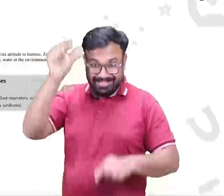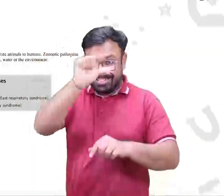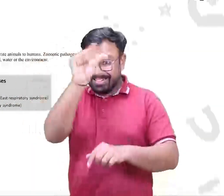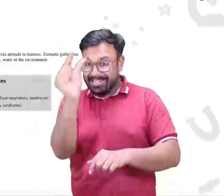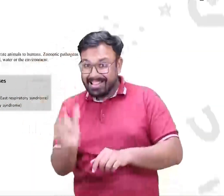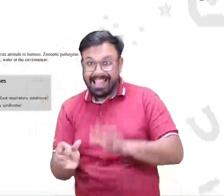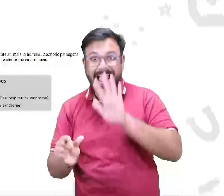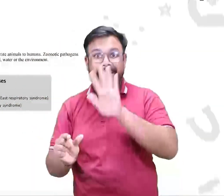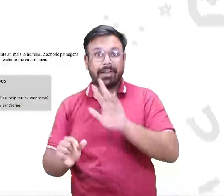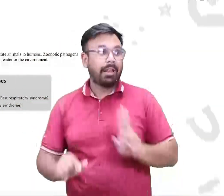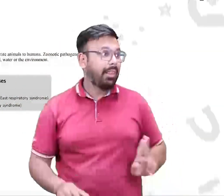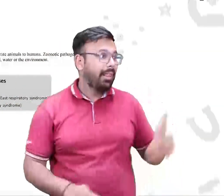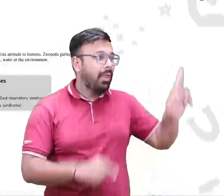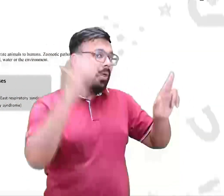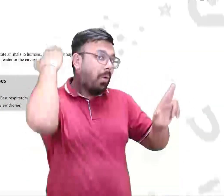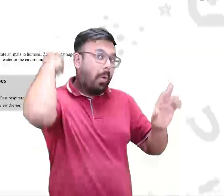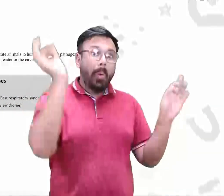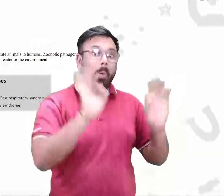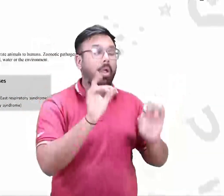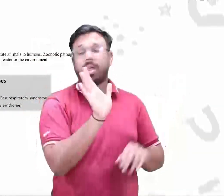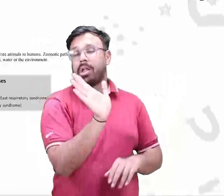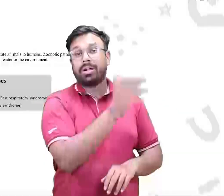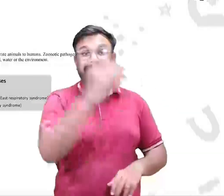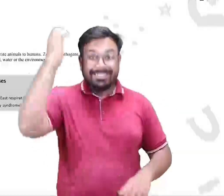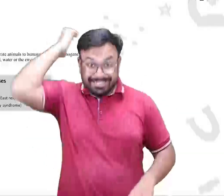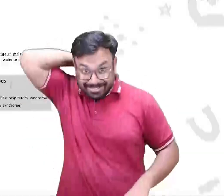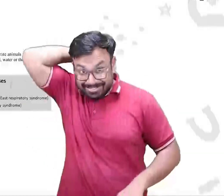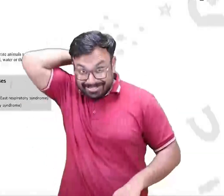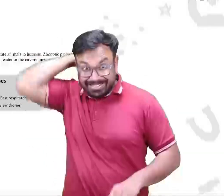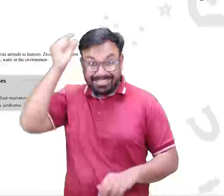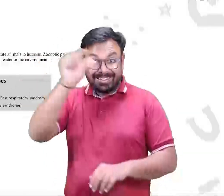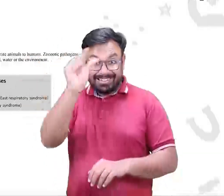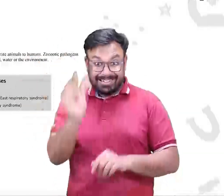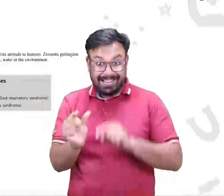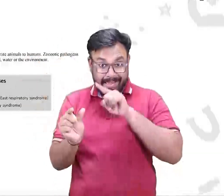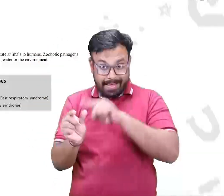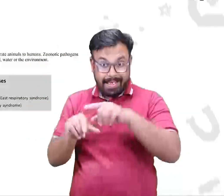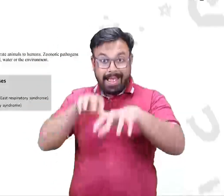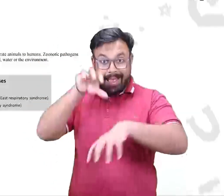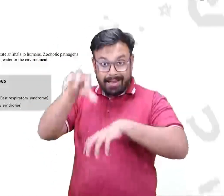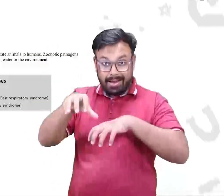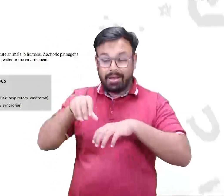animals to humans.